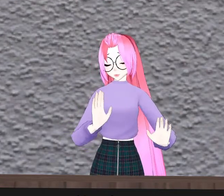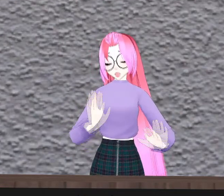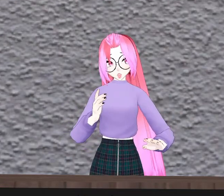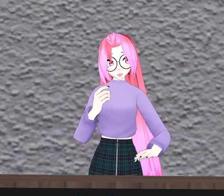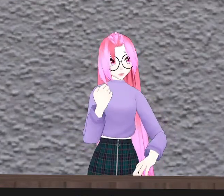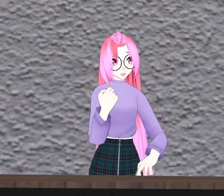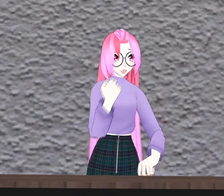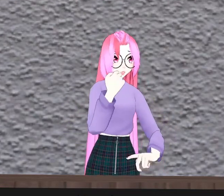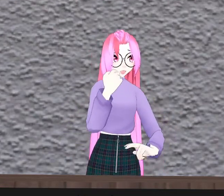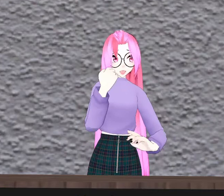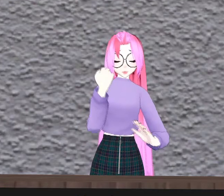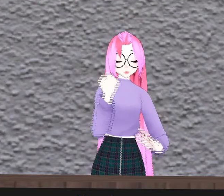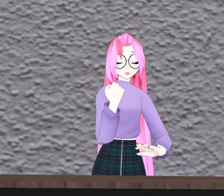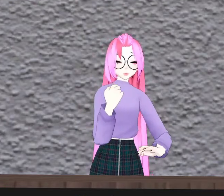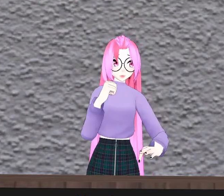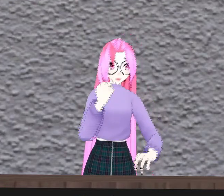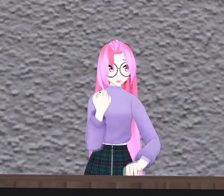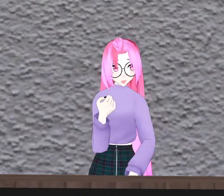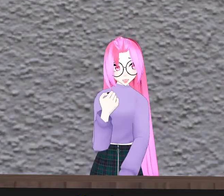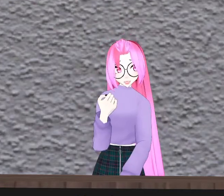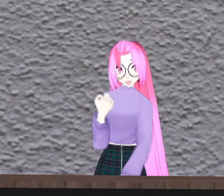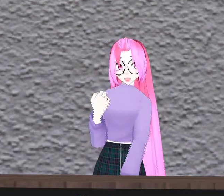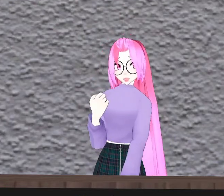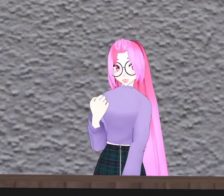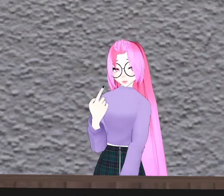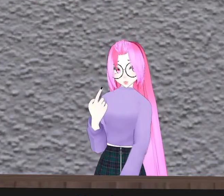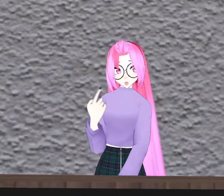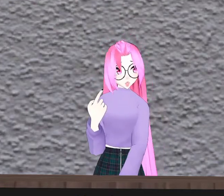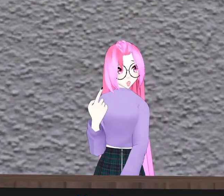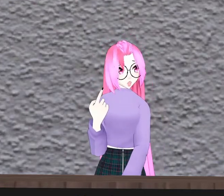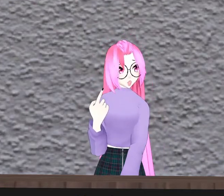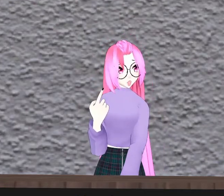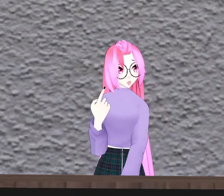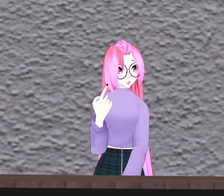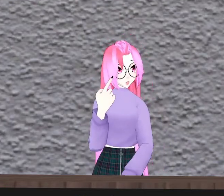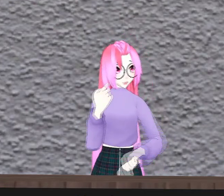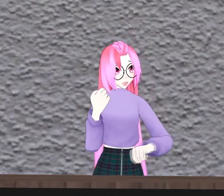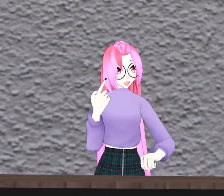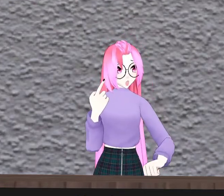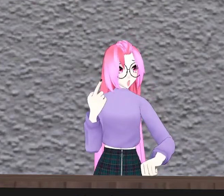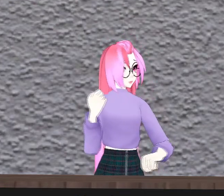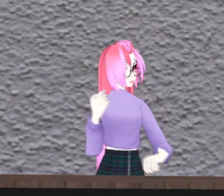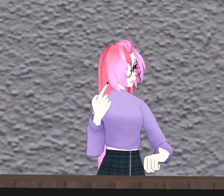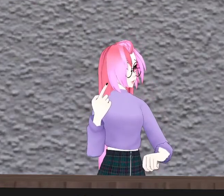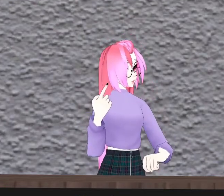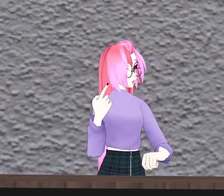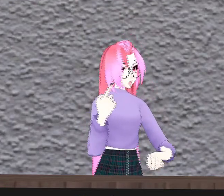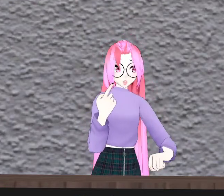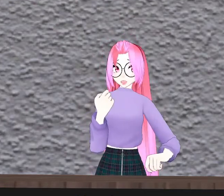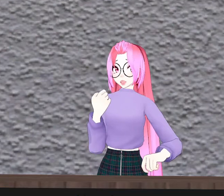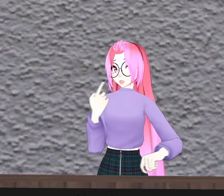Okay. Okay, ready? Next is 11. Flicking that finger.